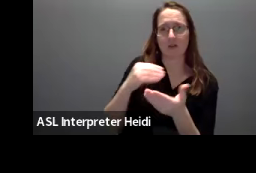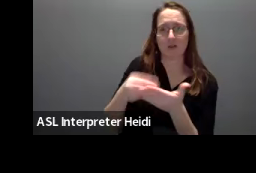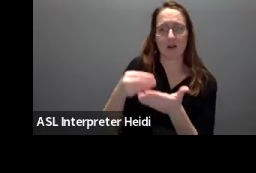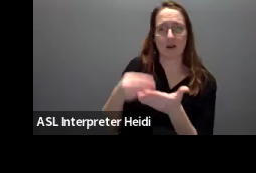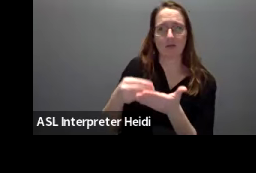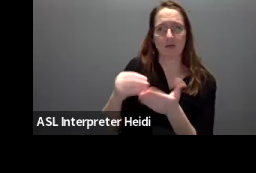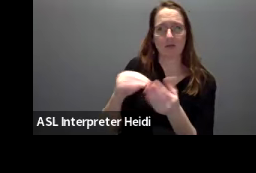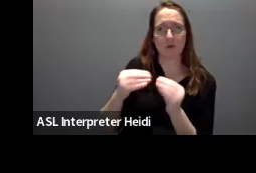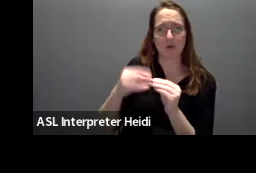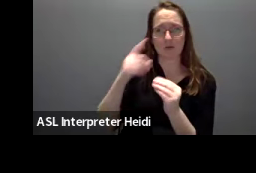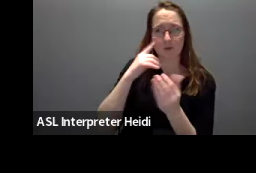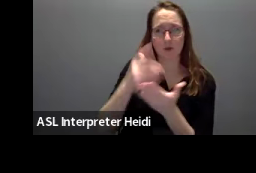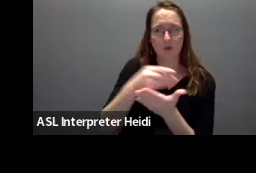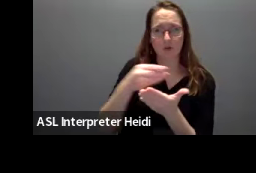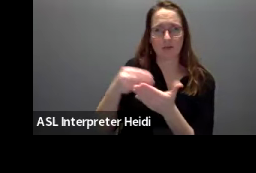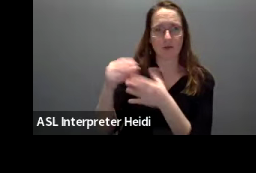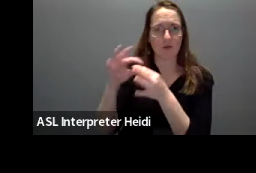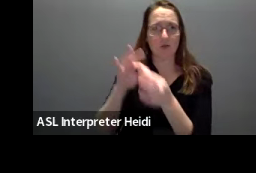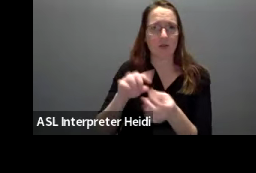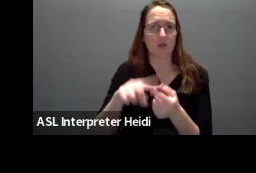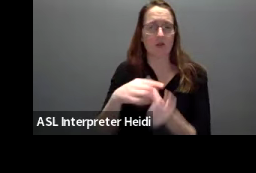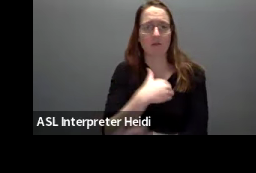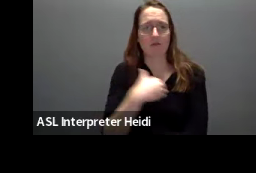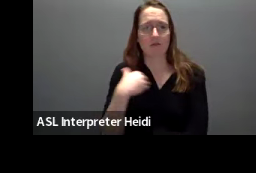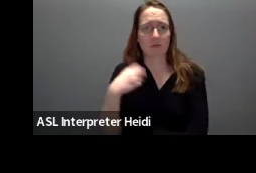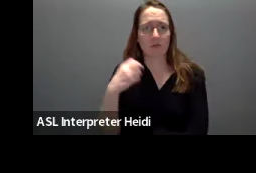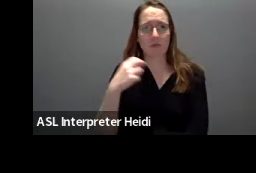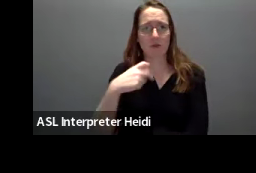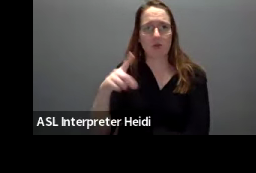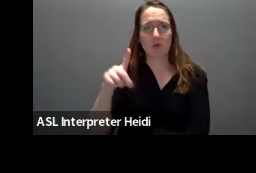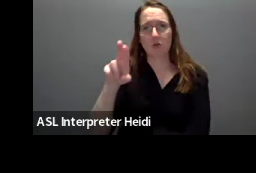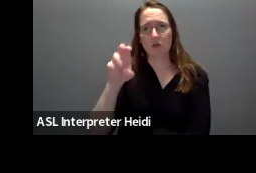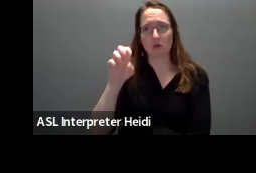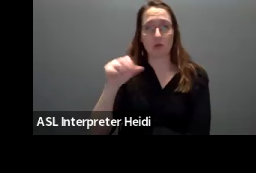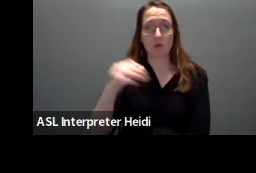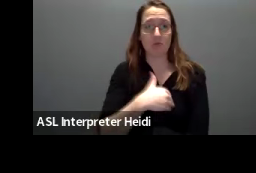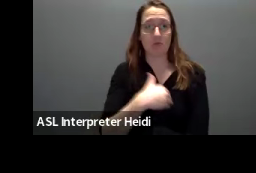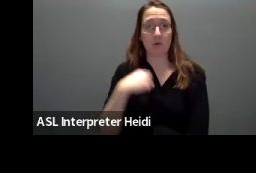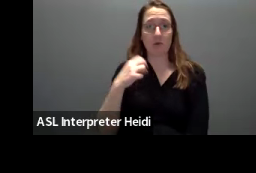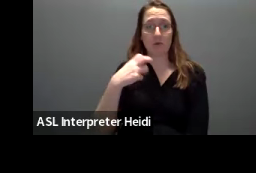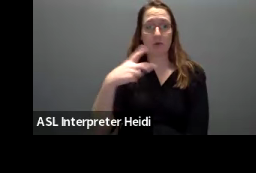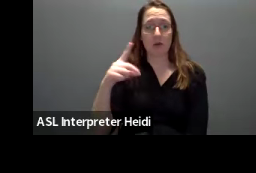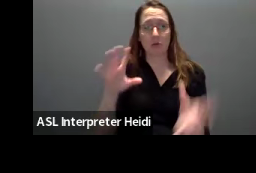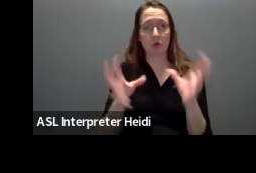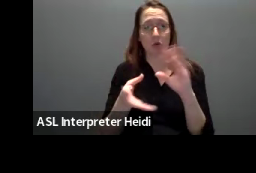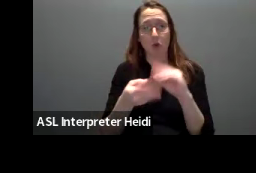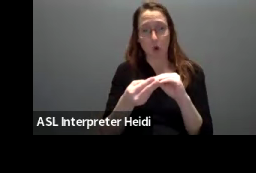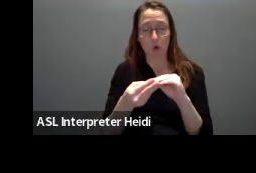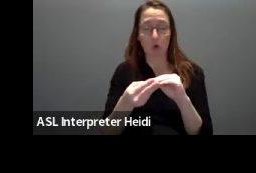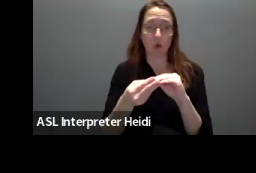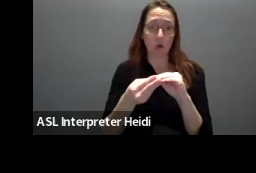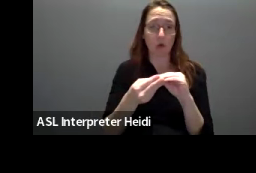revenue related to membership dues. So those membership totals are looking